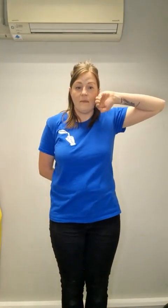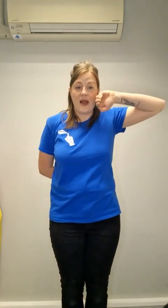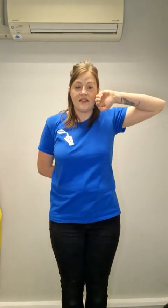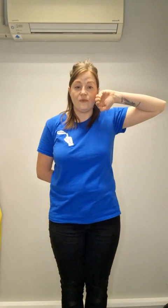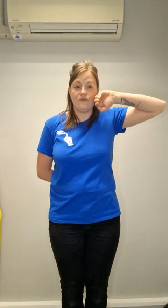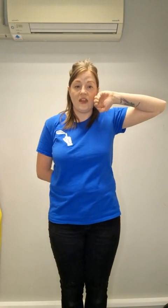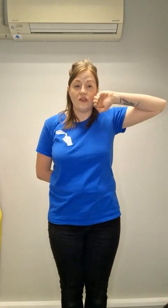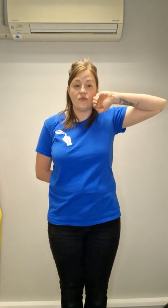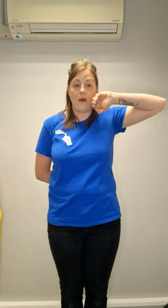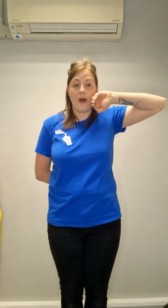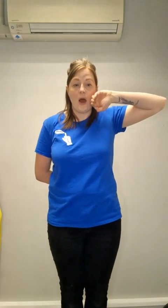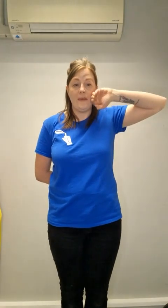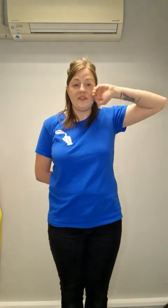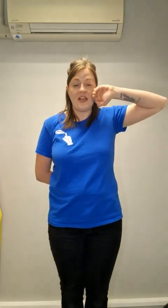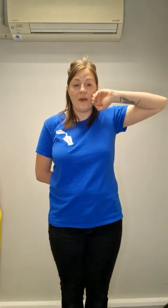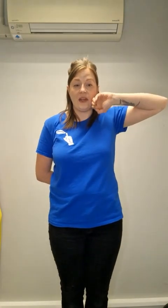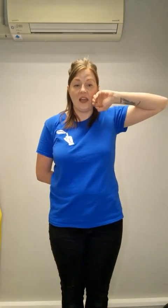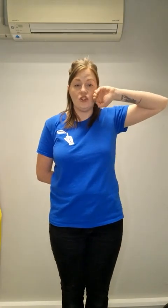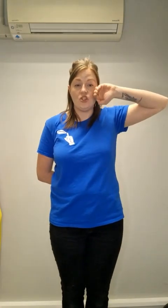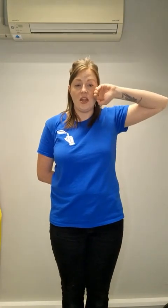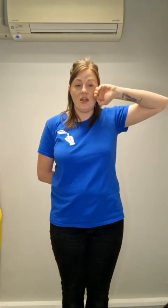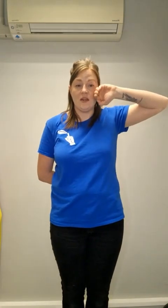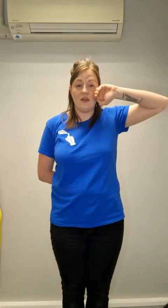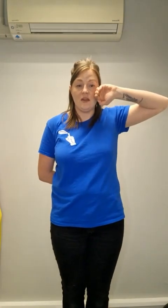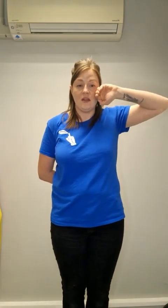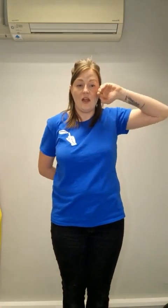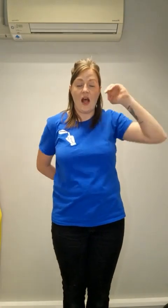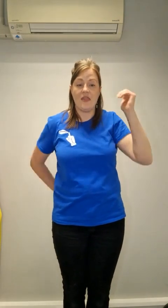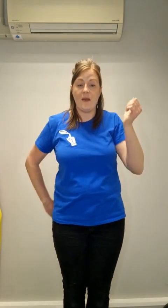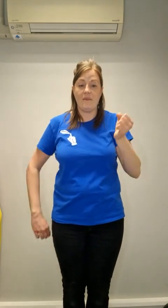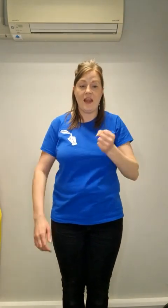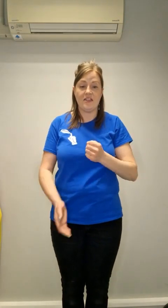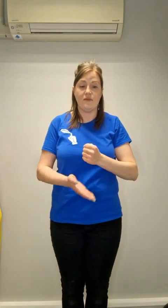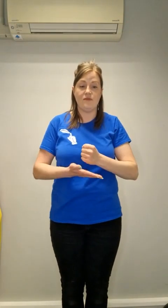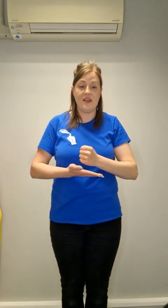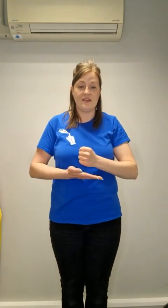Backs of fingers rub up and down against cheek. And then blade of